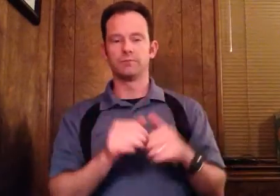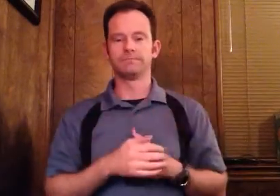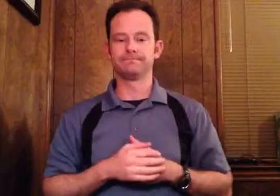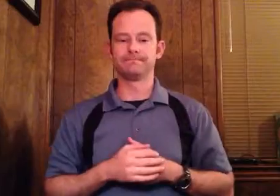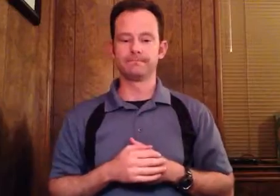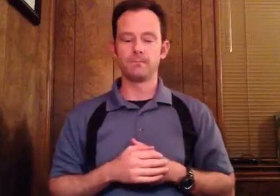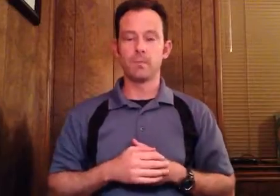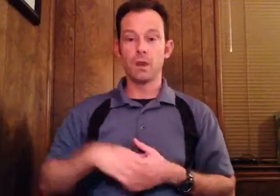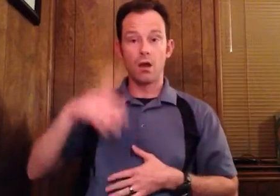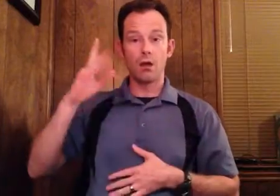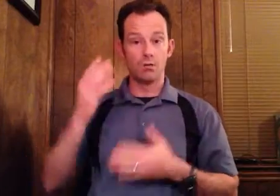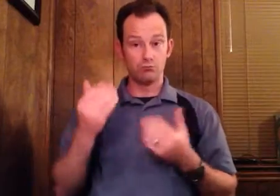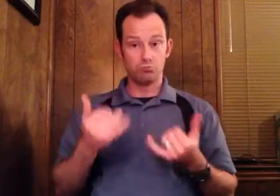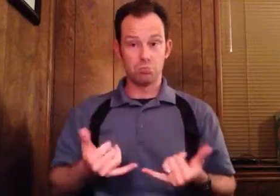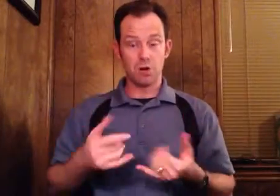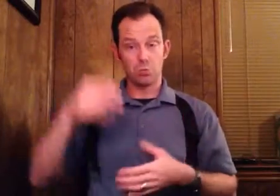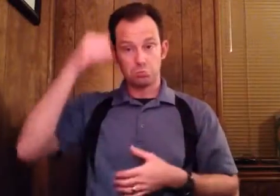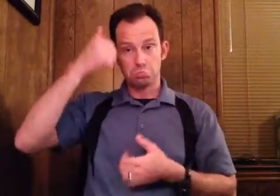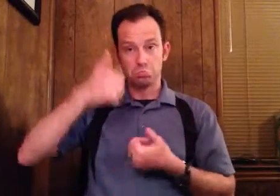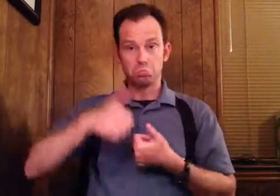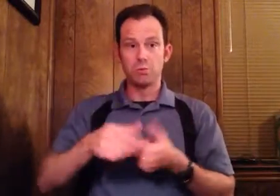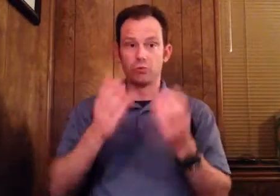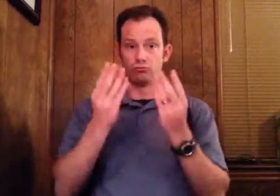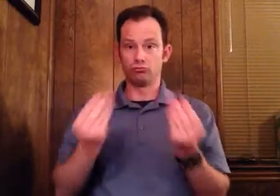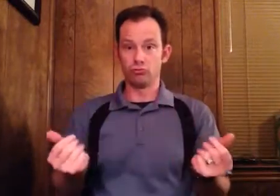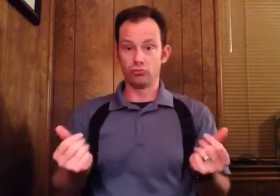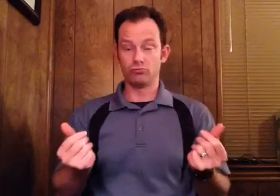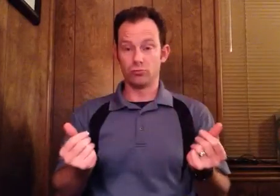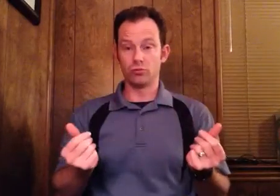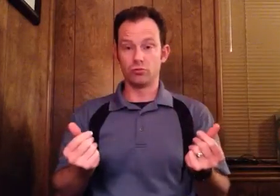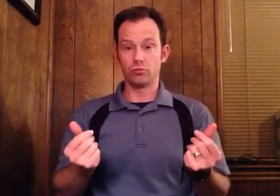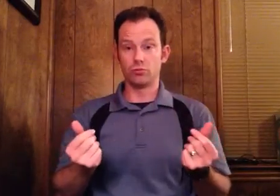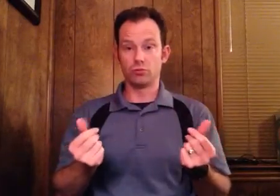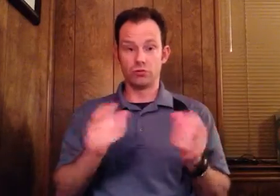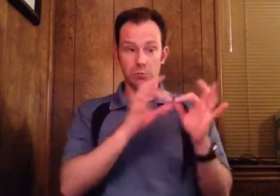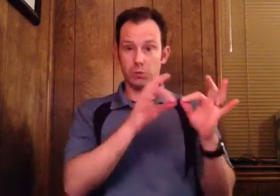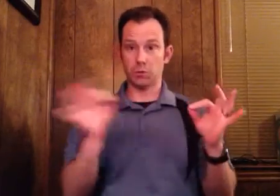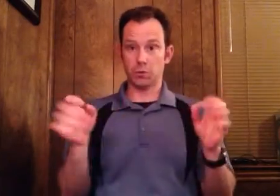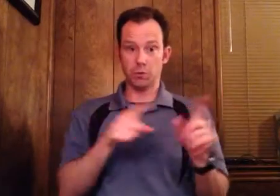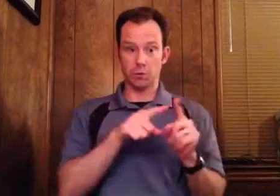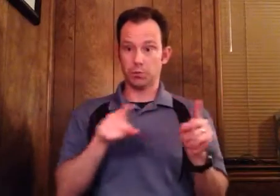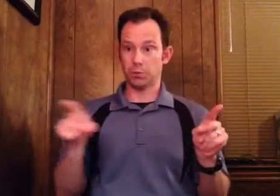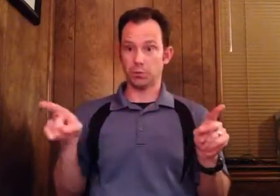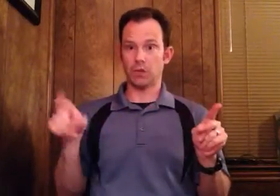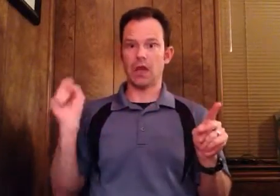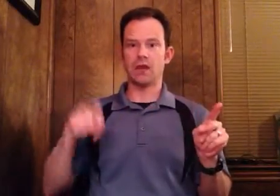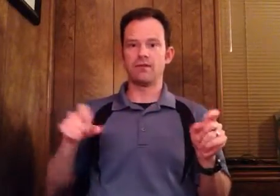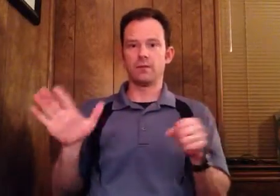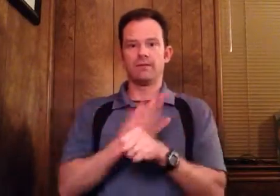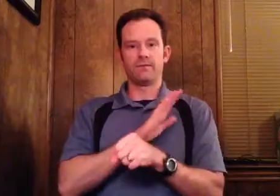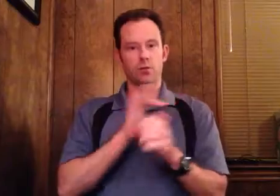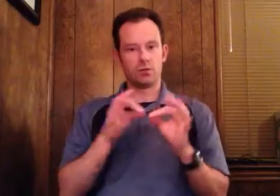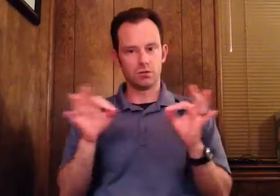Remember, your solution statement must be a complete sentence, and it simply answers your question.